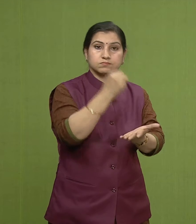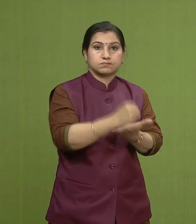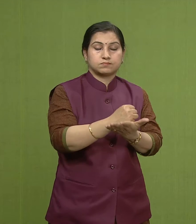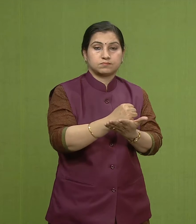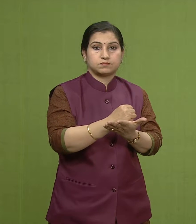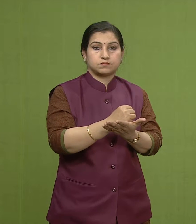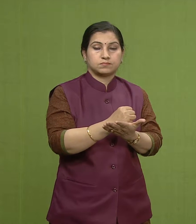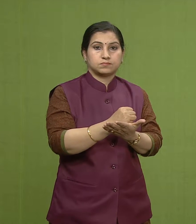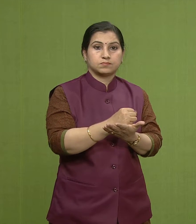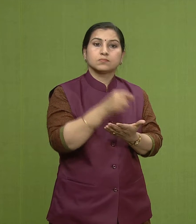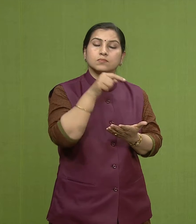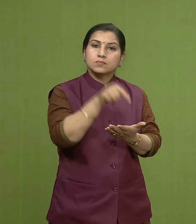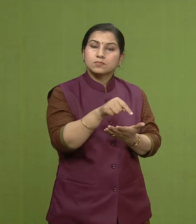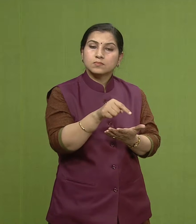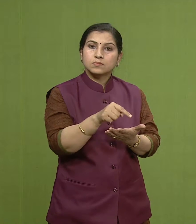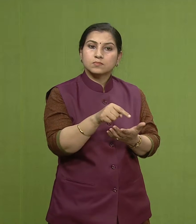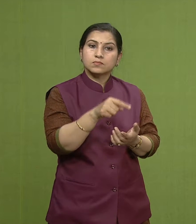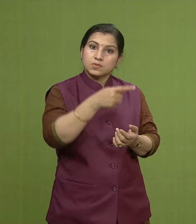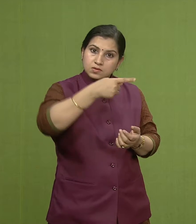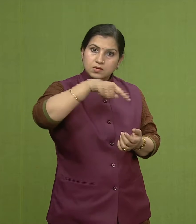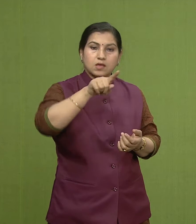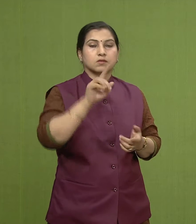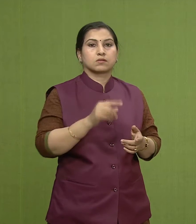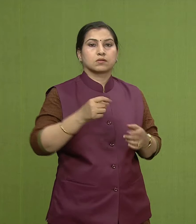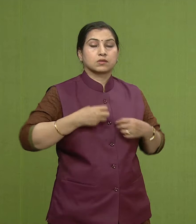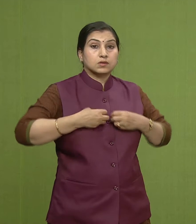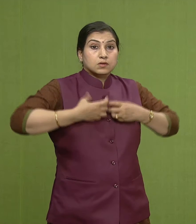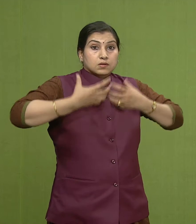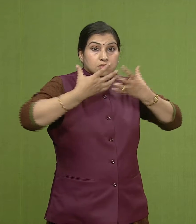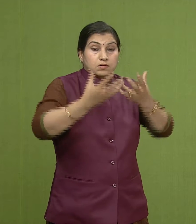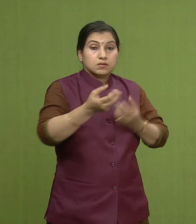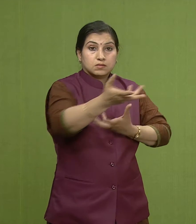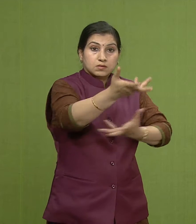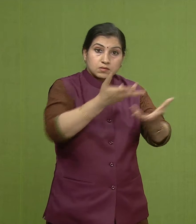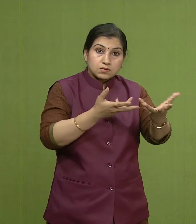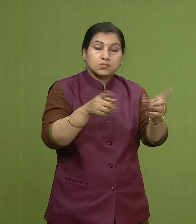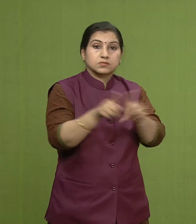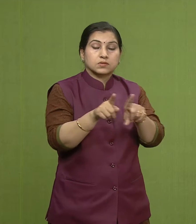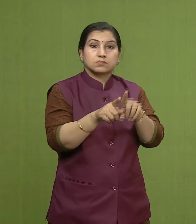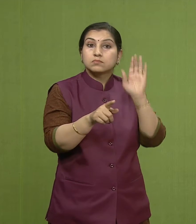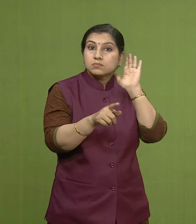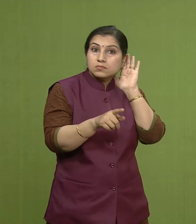has not only the right to express their views but also to be heard respectfully.